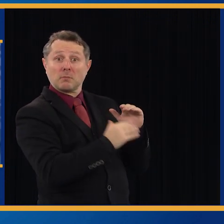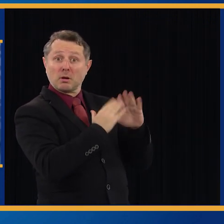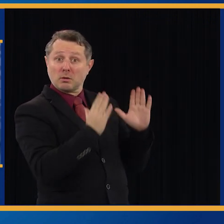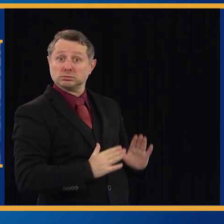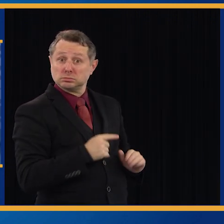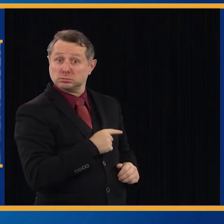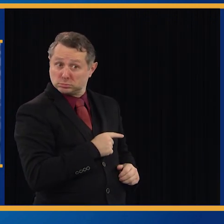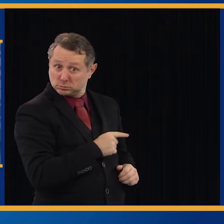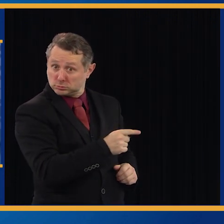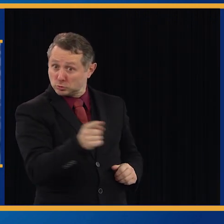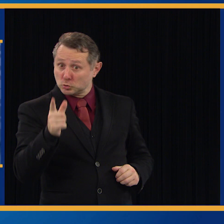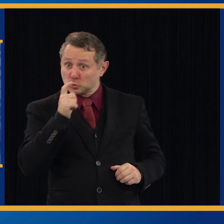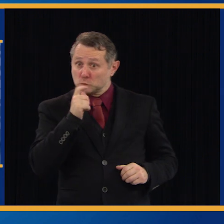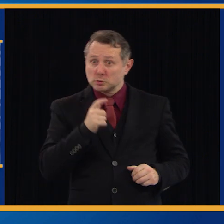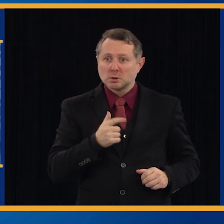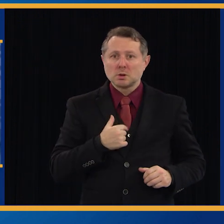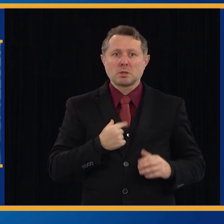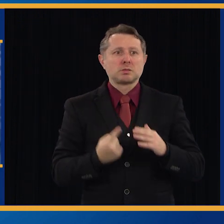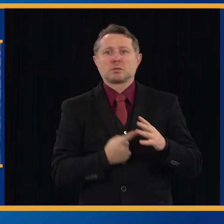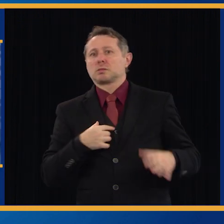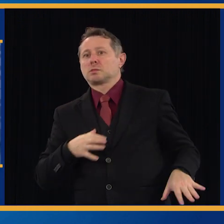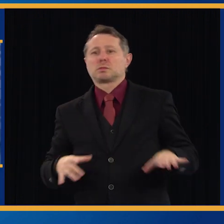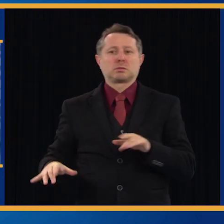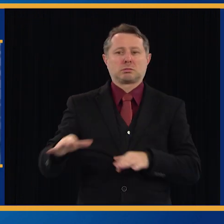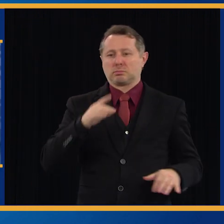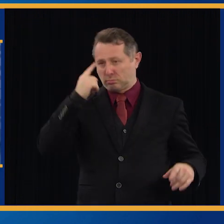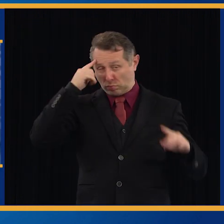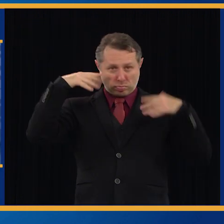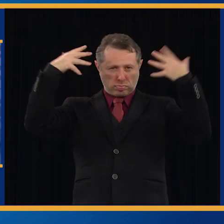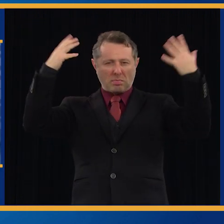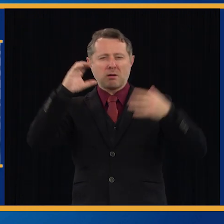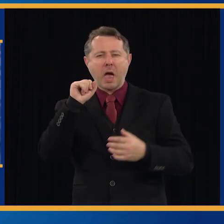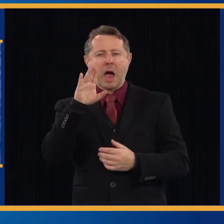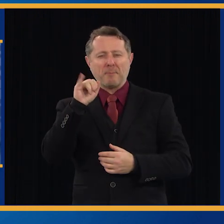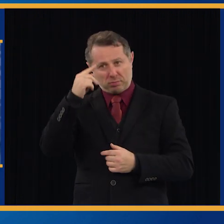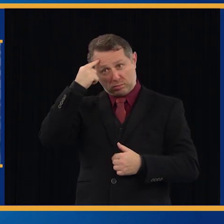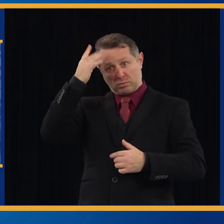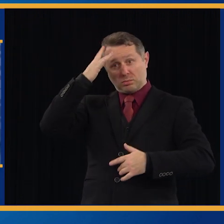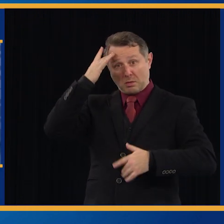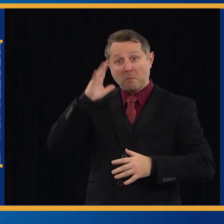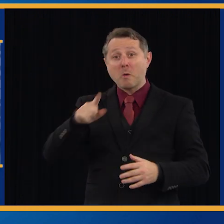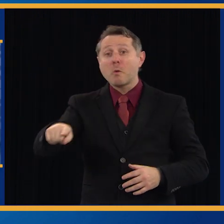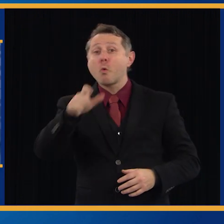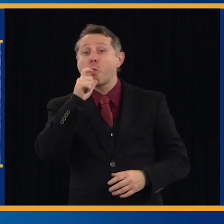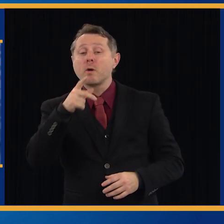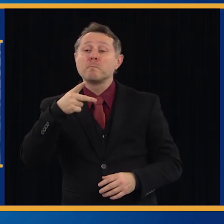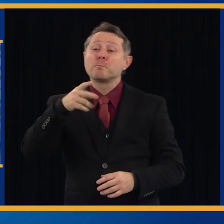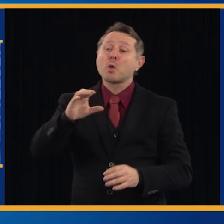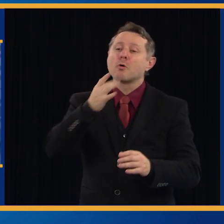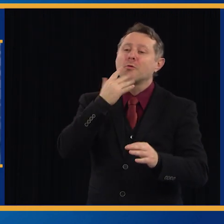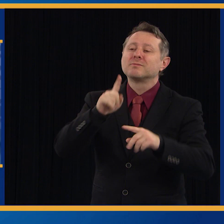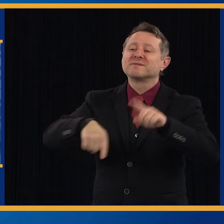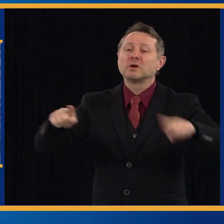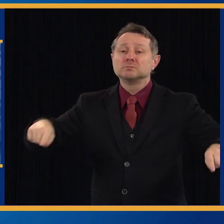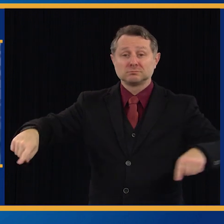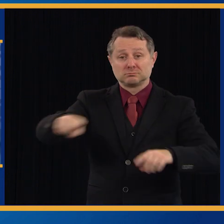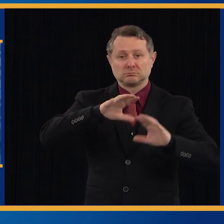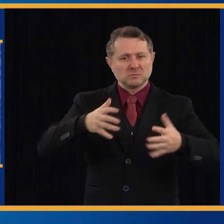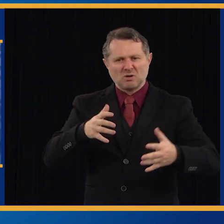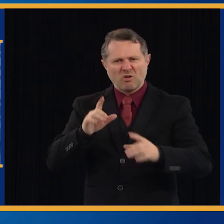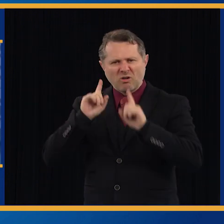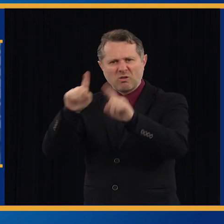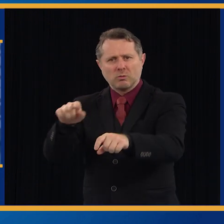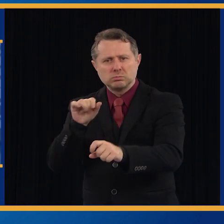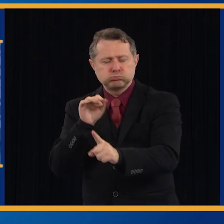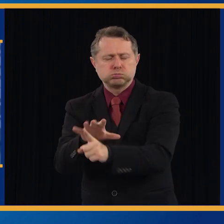with cabin fever, they were out there dealing with the coronavirus. And that's why they are more infected. Pay